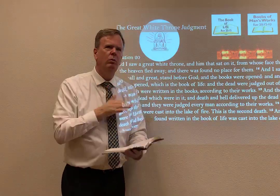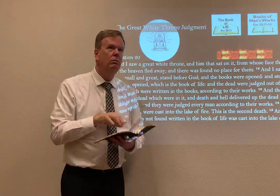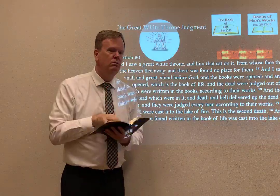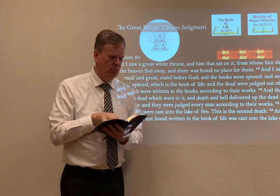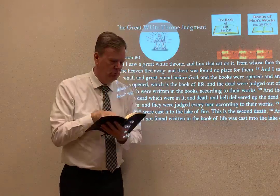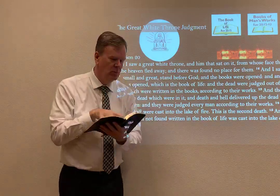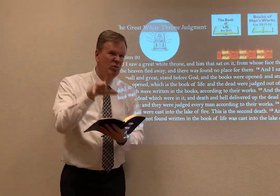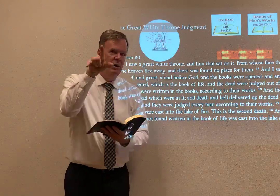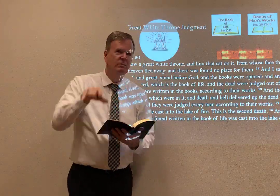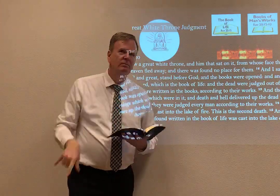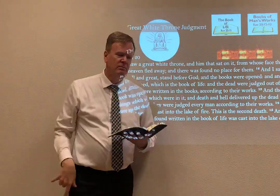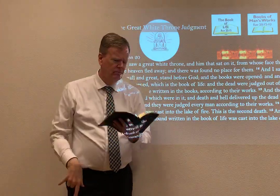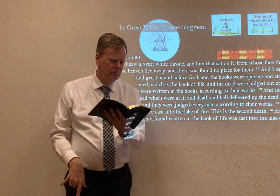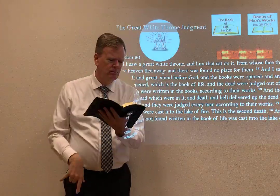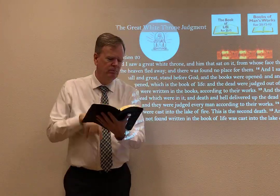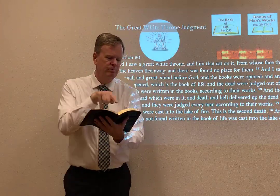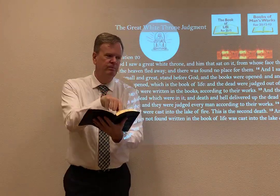you're talking about your soul, that's precious.